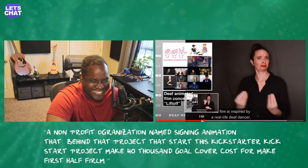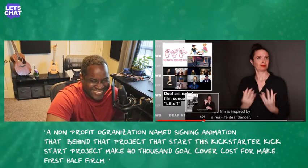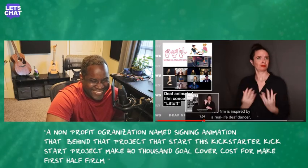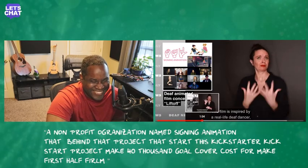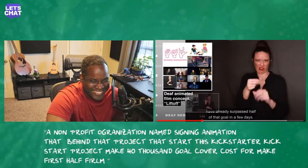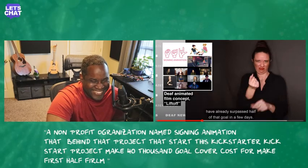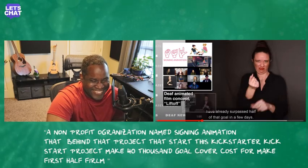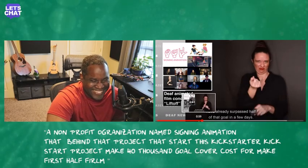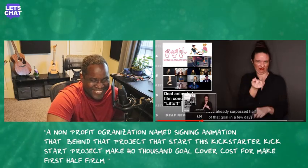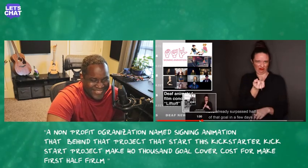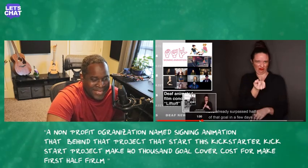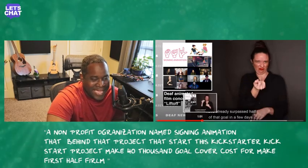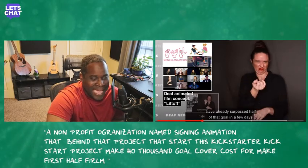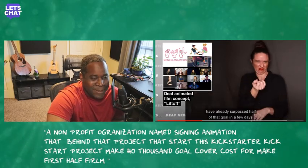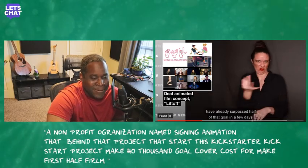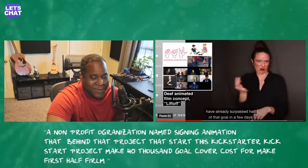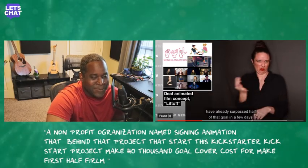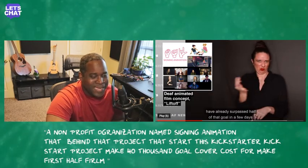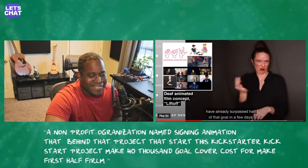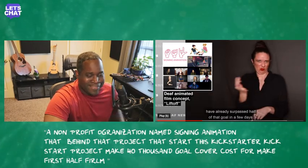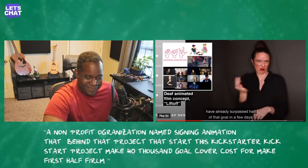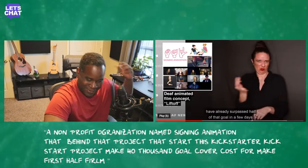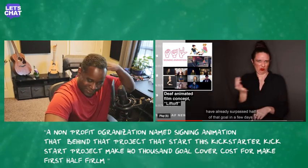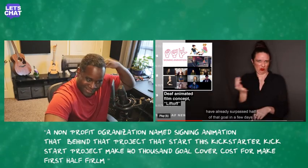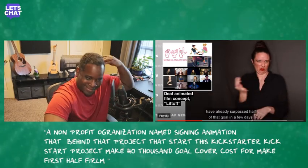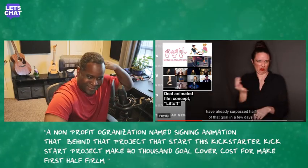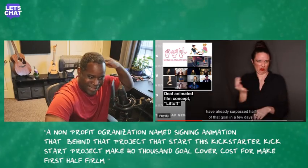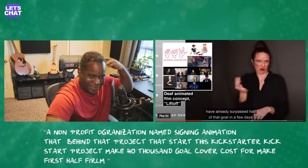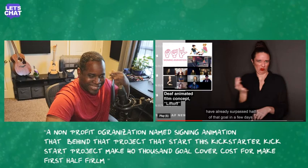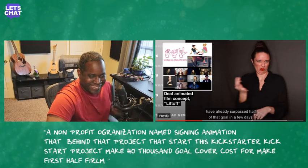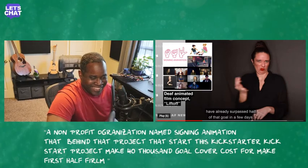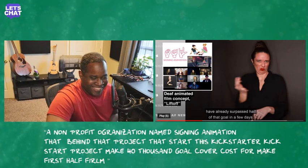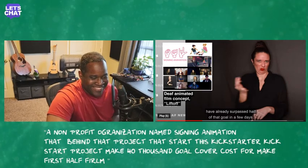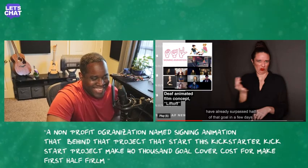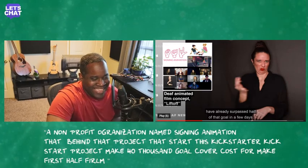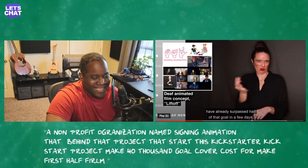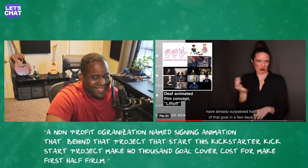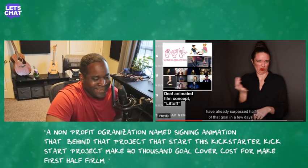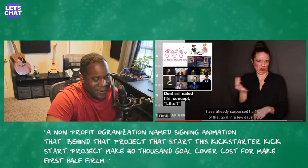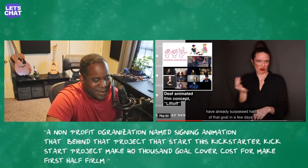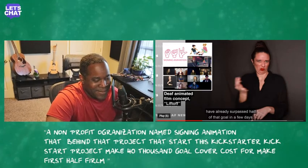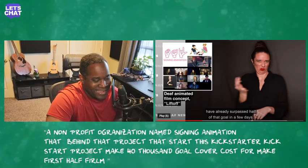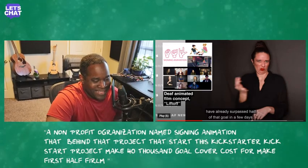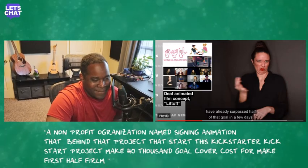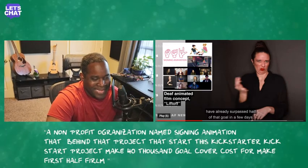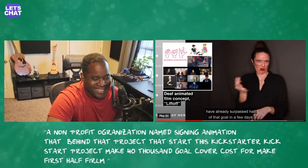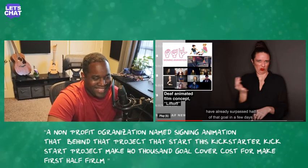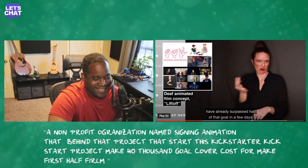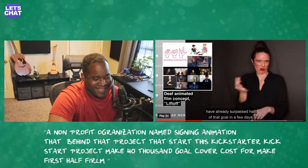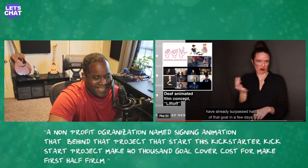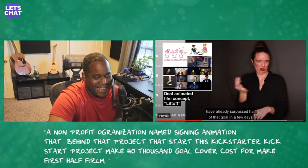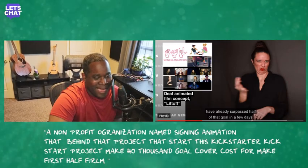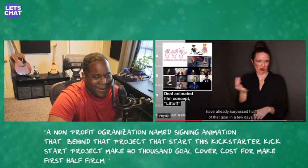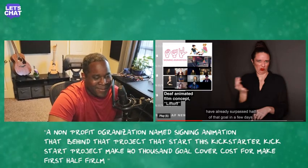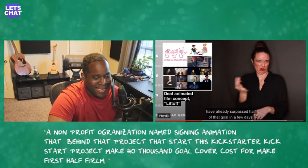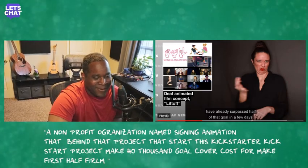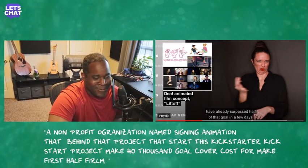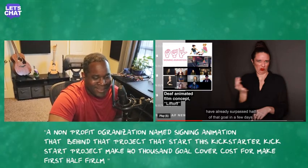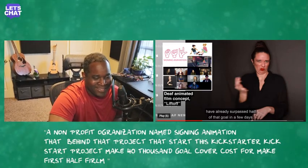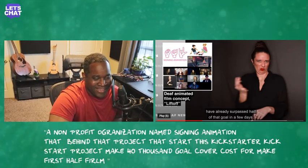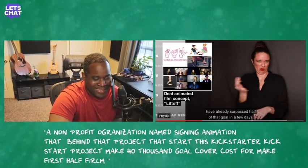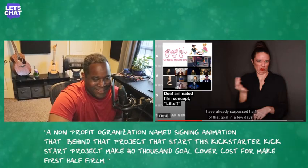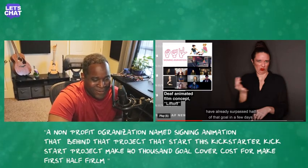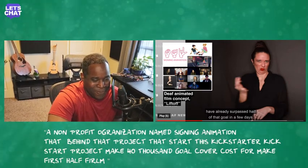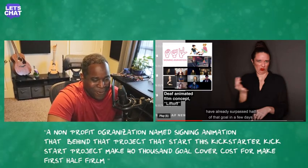Excuse me. Anyone who's made it this far, please leave a comment. Say, hey, Turn around. I made it. I made it in an hour, an